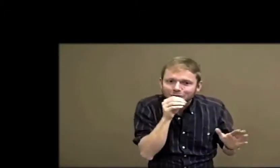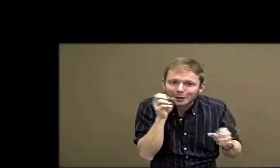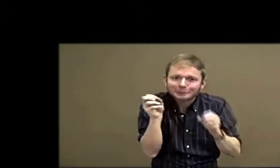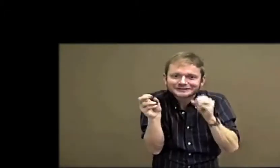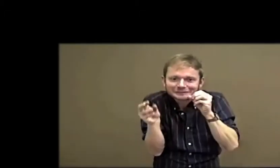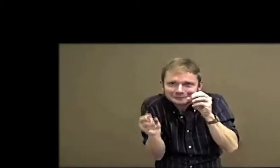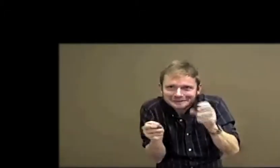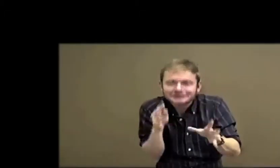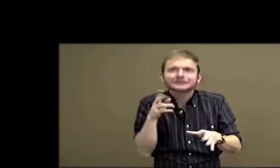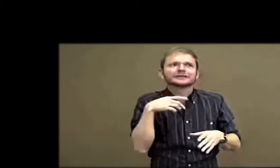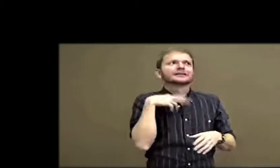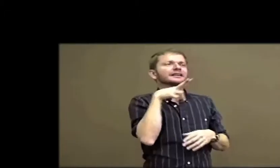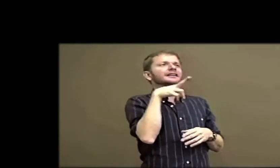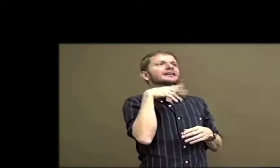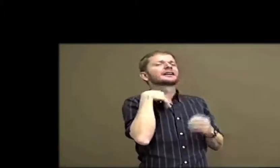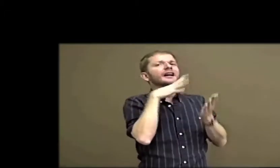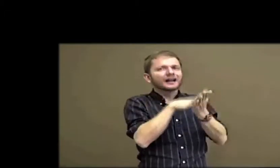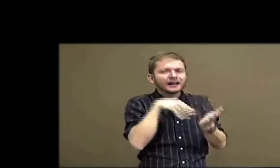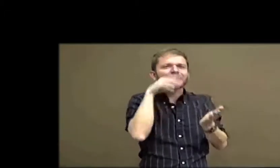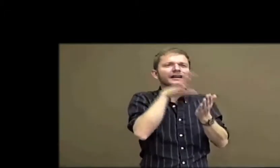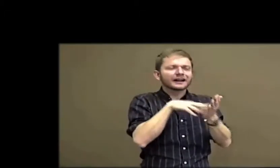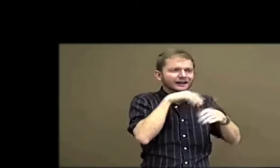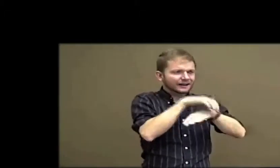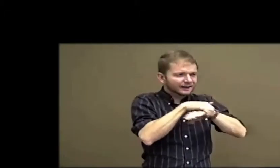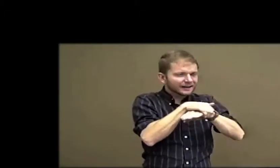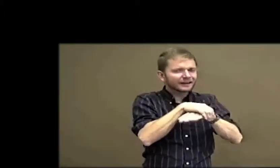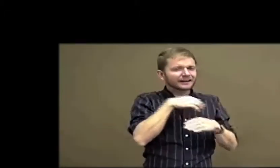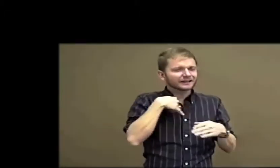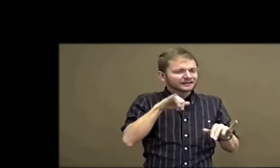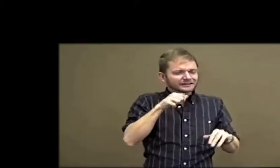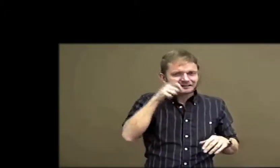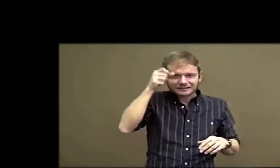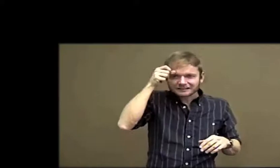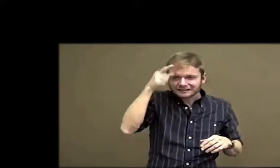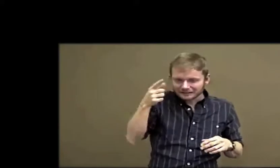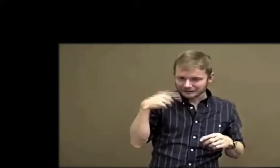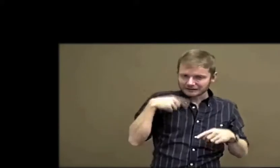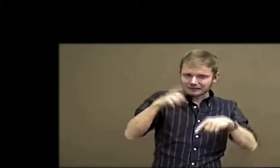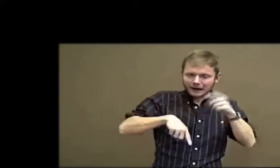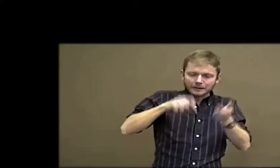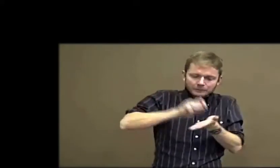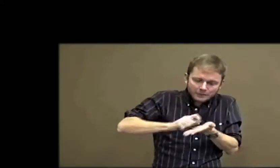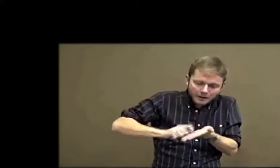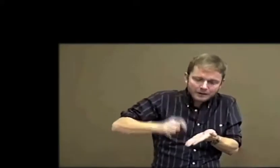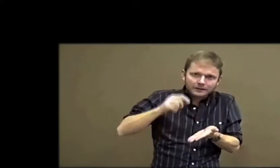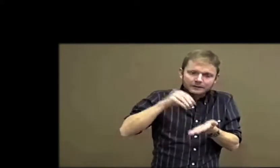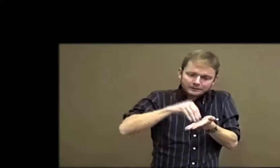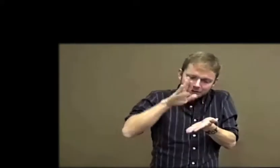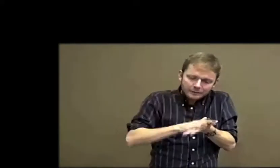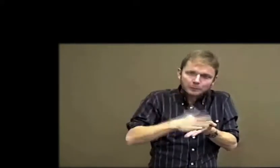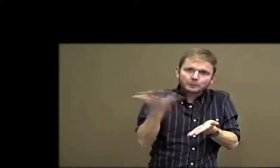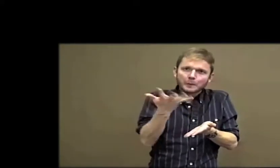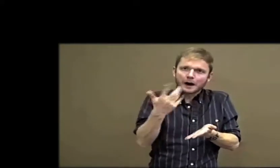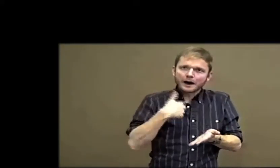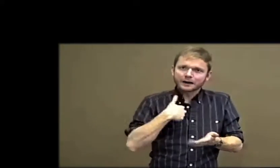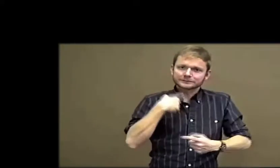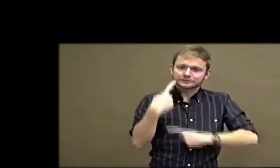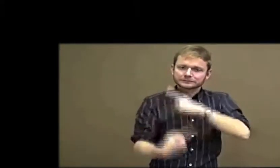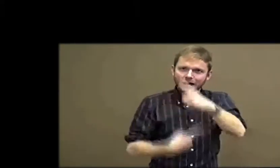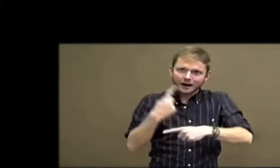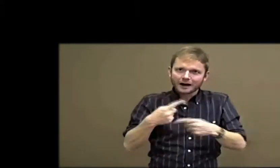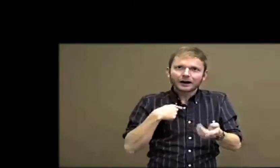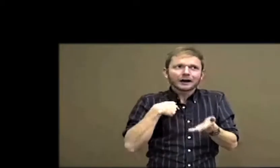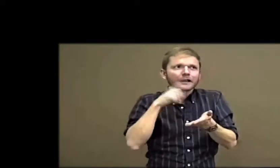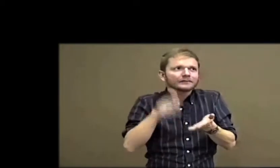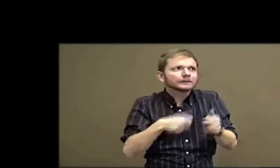slowly, and I started to learn English really slowly. I didn't understand why I couldn't write down what I was signing. I had to follow my teacher and